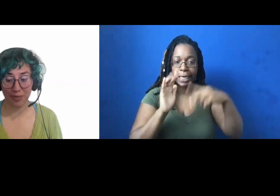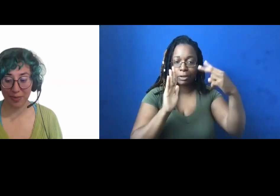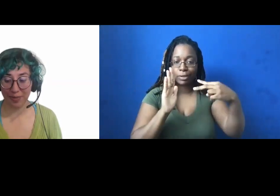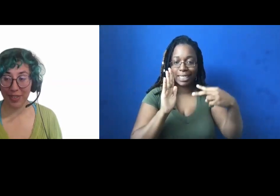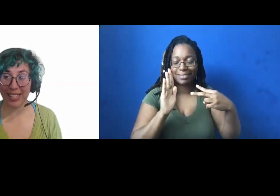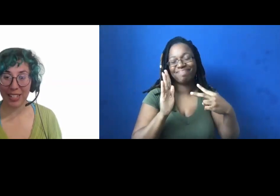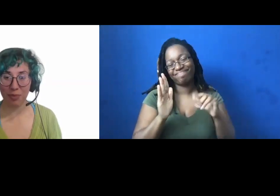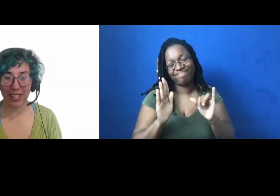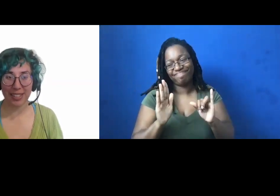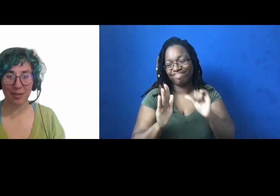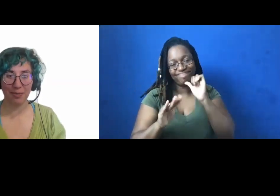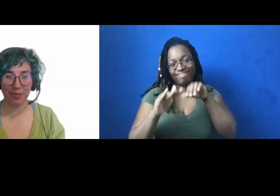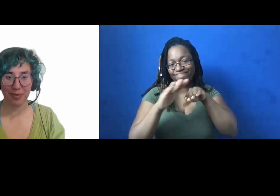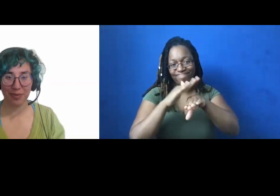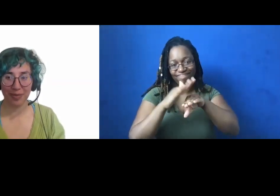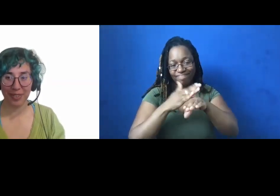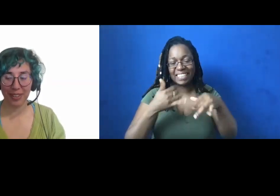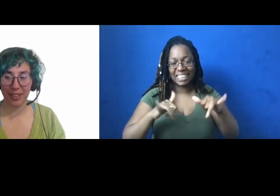tested. Next slide, please.